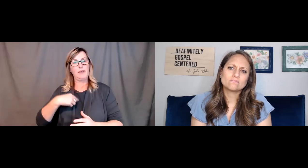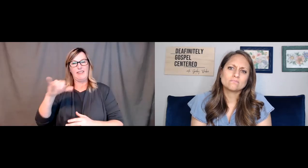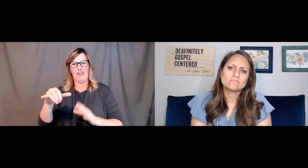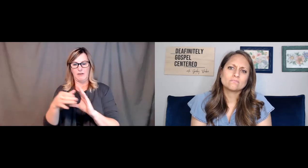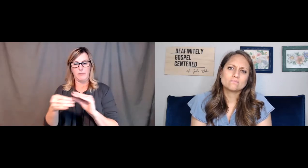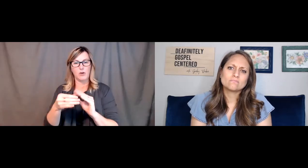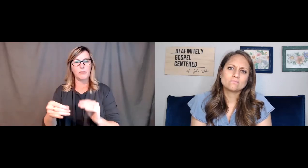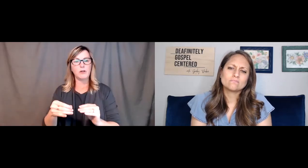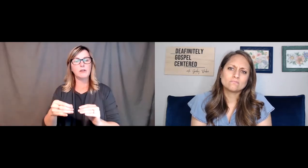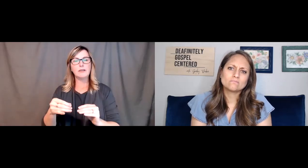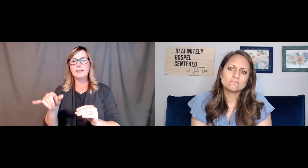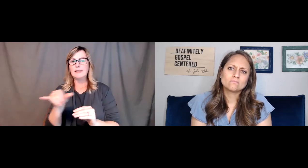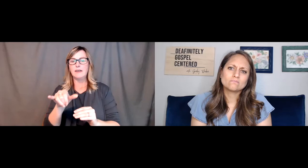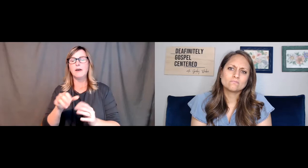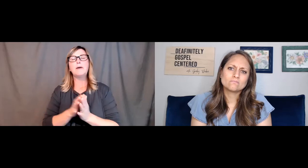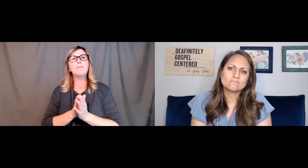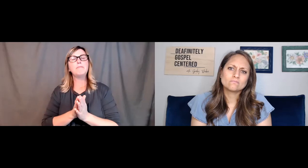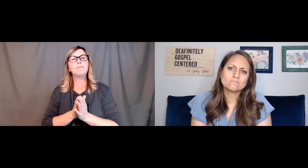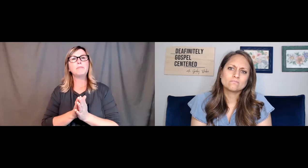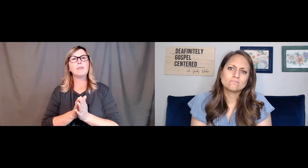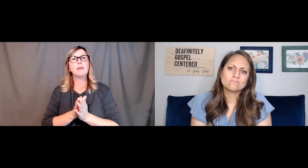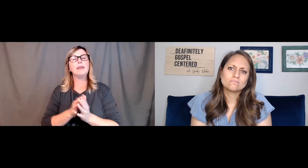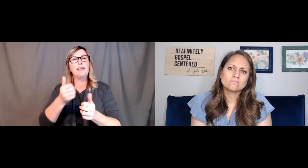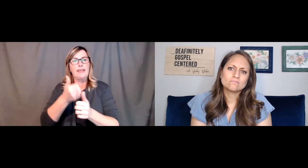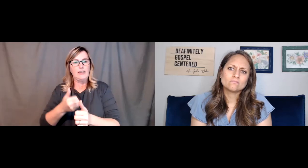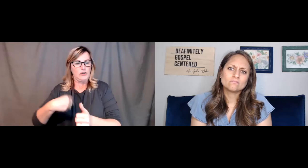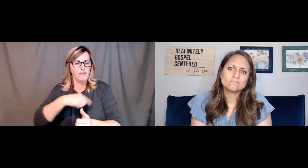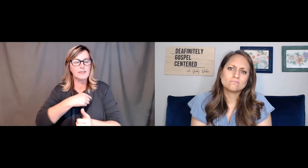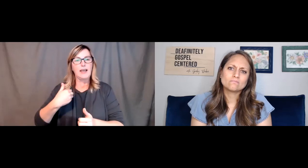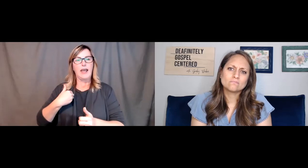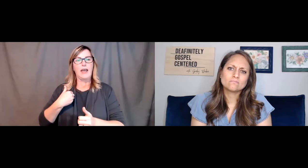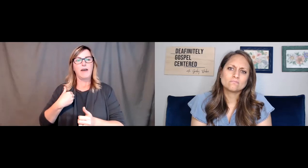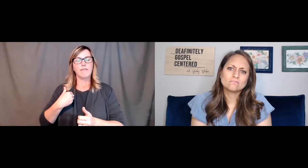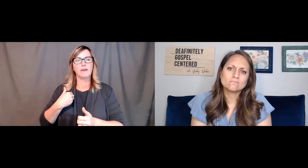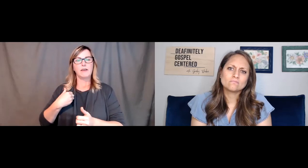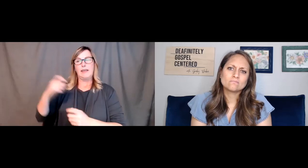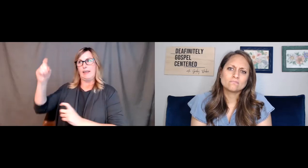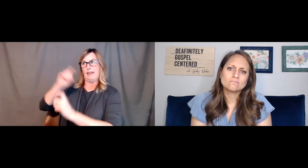that Jesus punished them and that told them that they should invest.